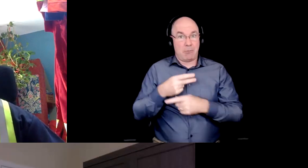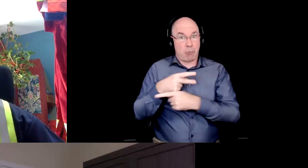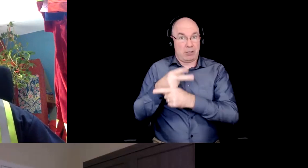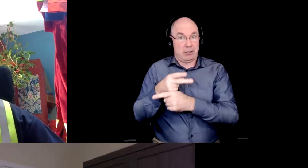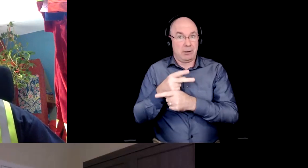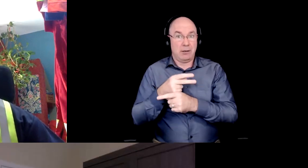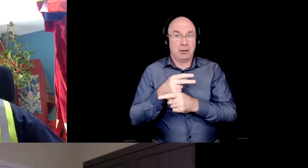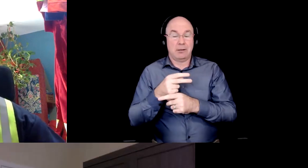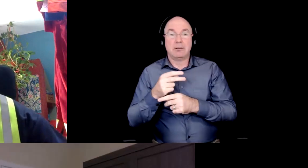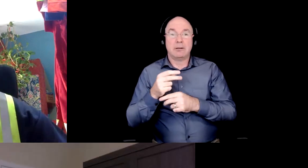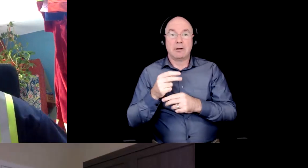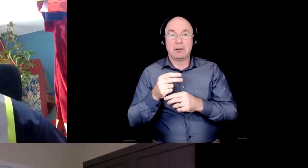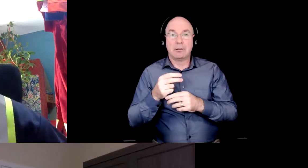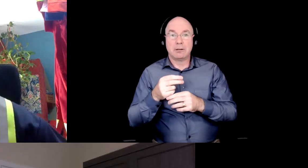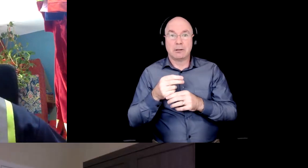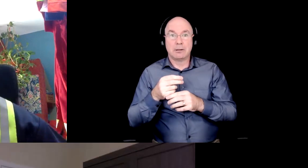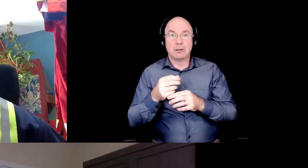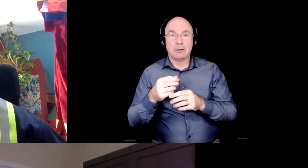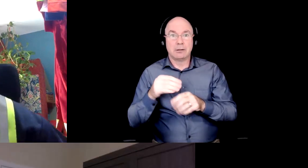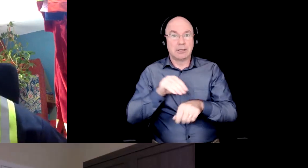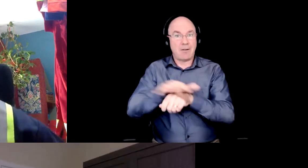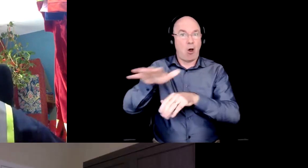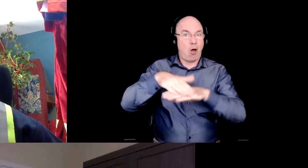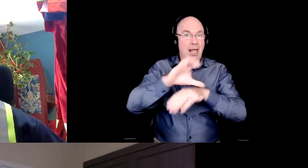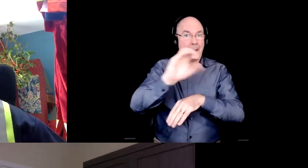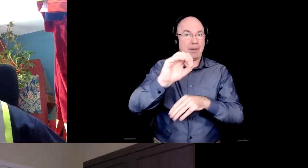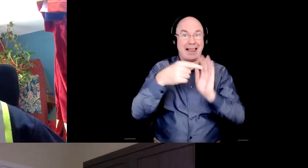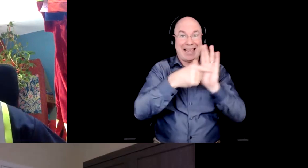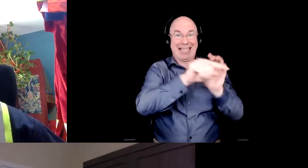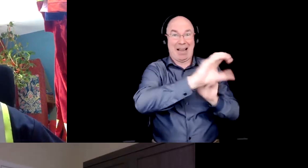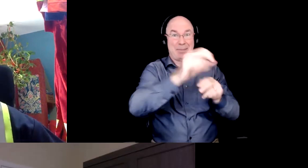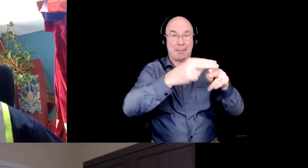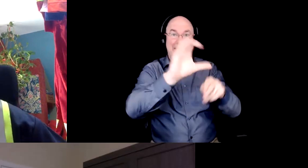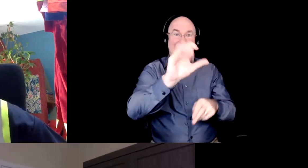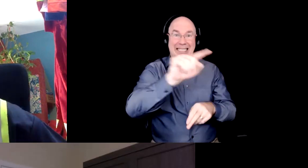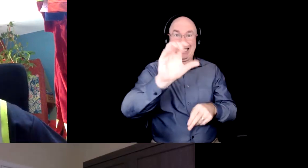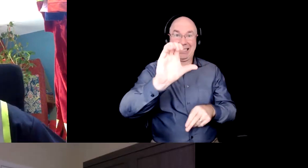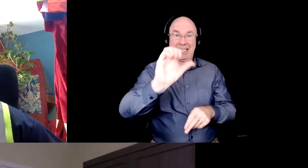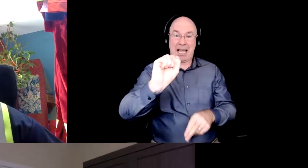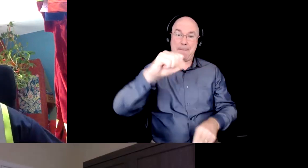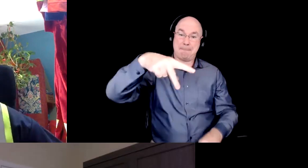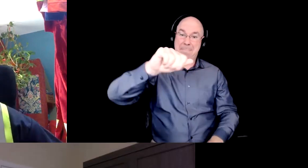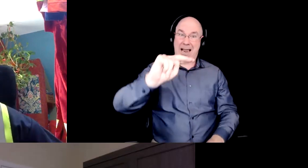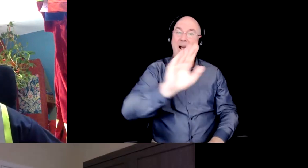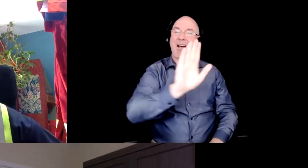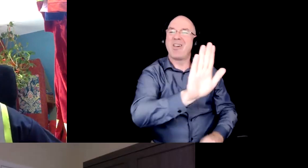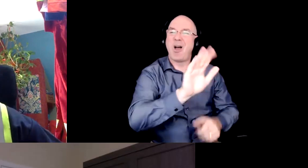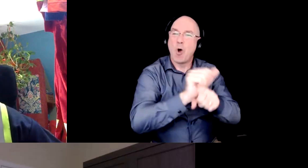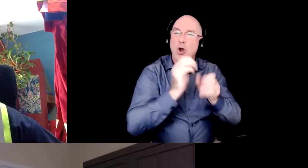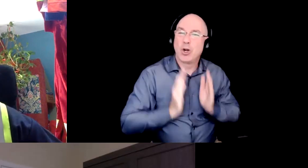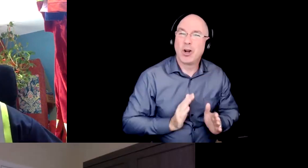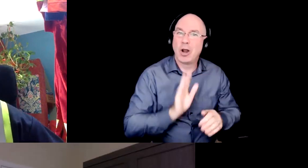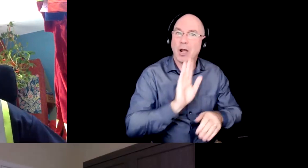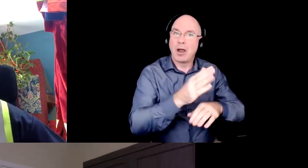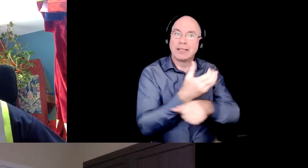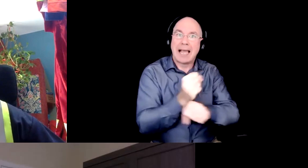would have immediate impact on the company. So on C-SPAN, in terms of increased productivity of their workers, improved safety